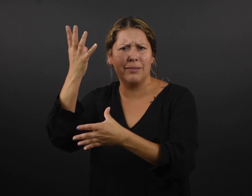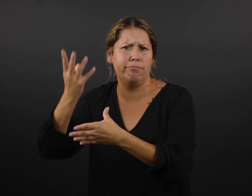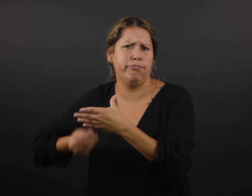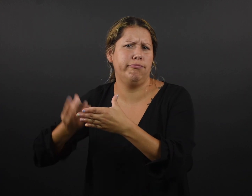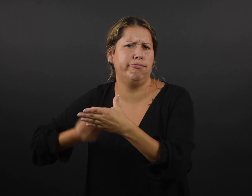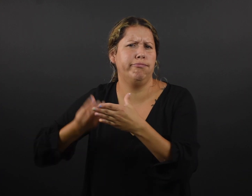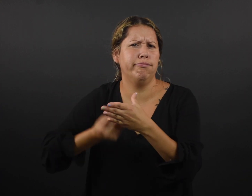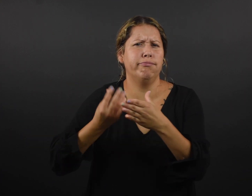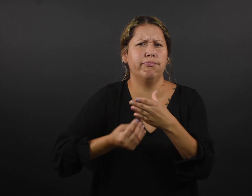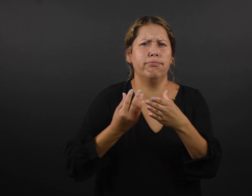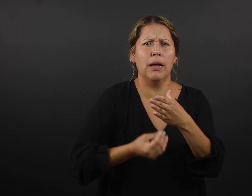community.